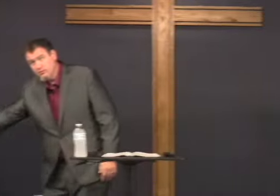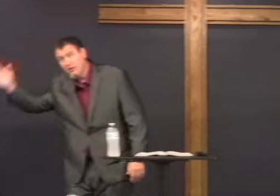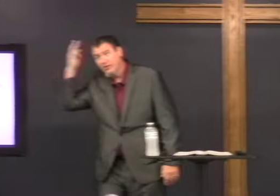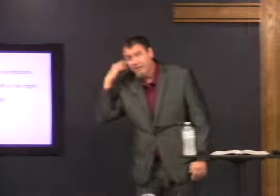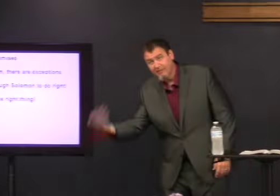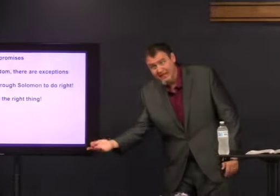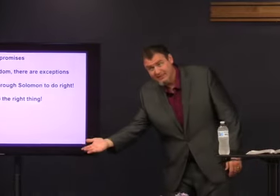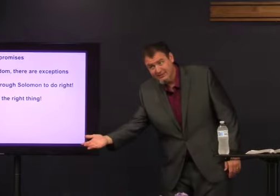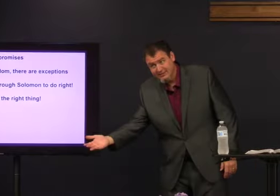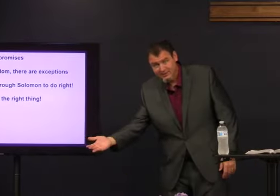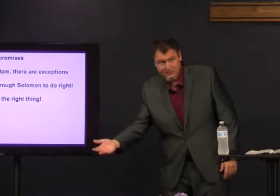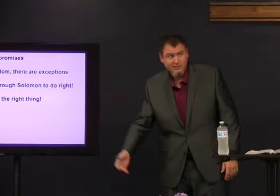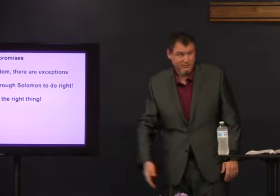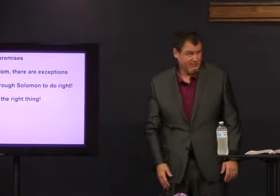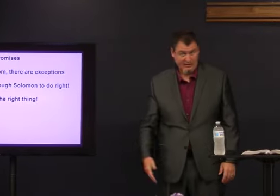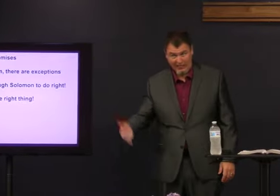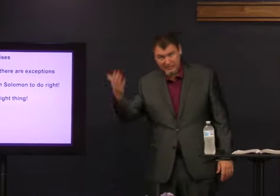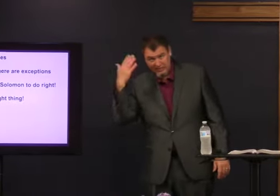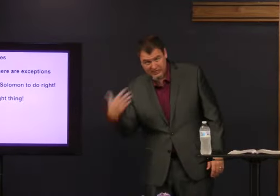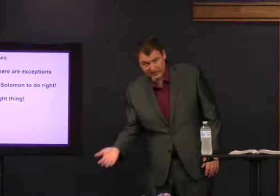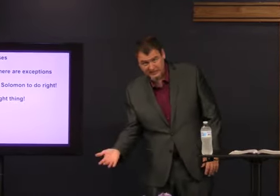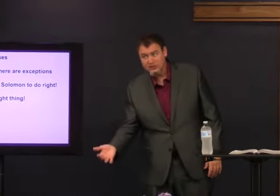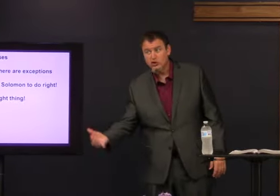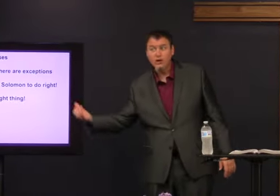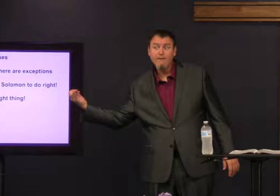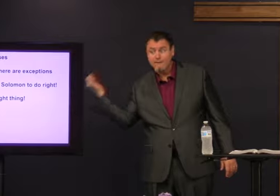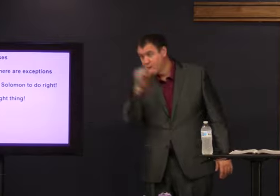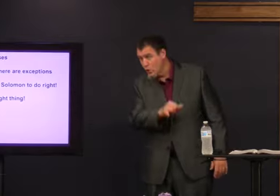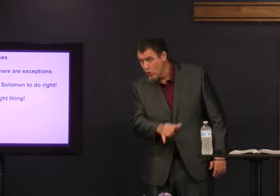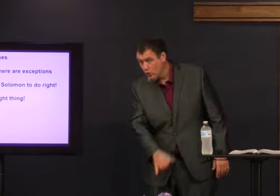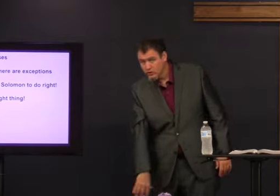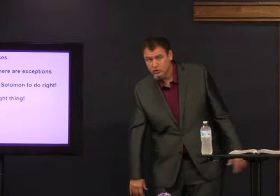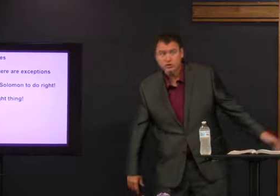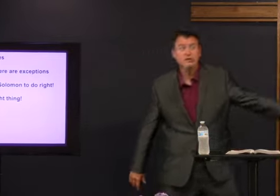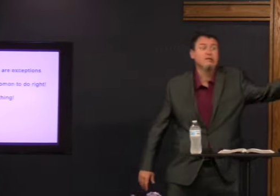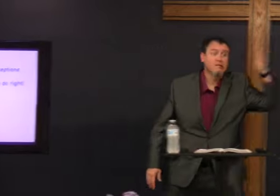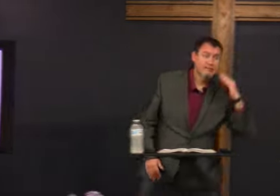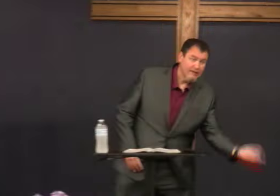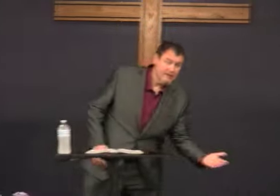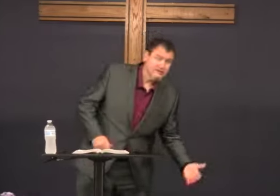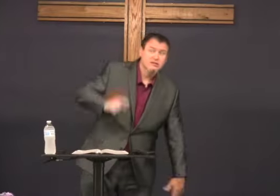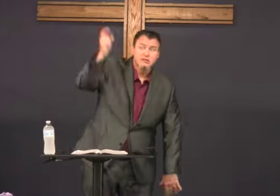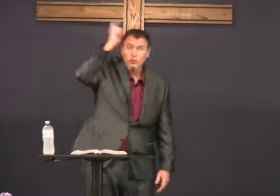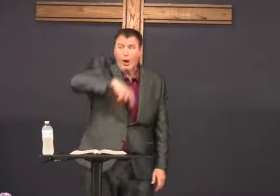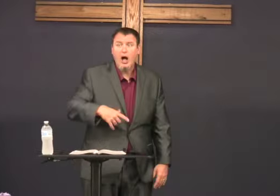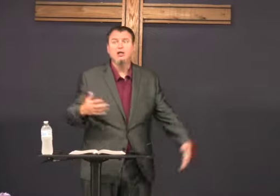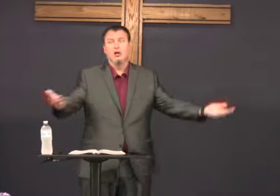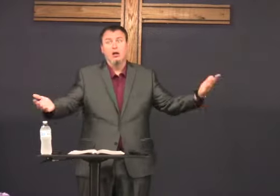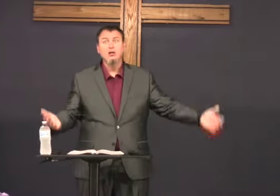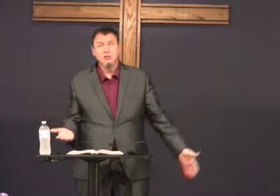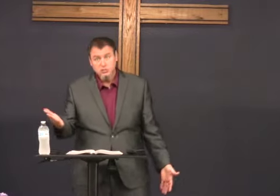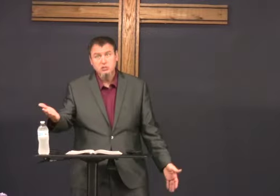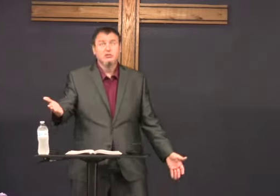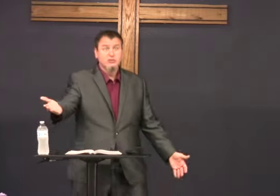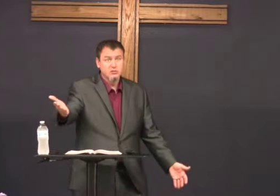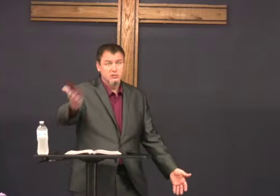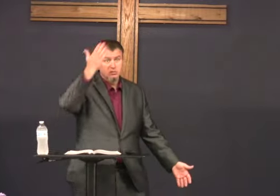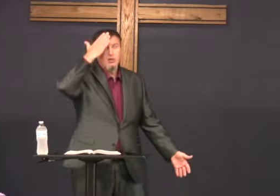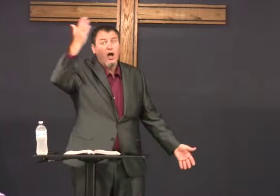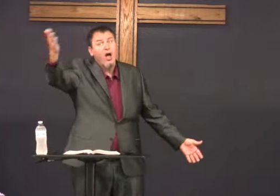you have this compared to this. And this represents a fool, and here is the wise